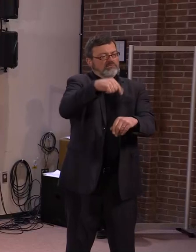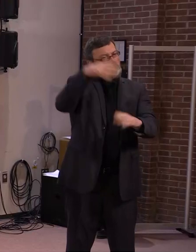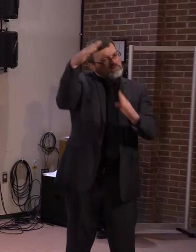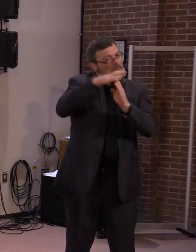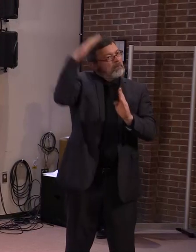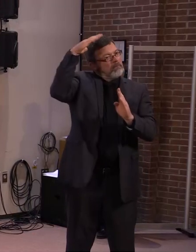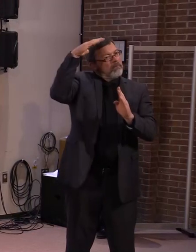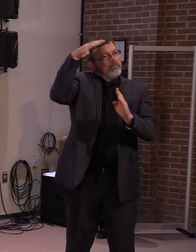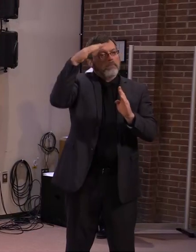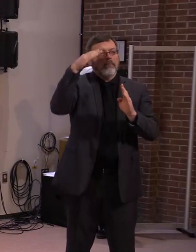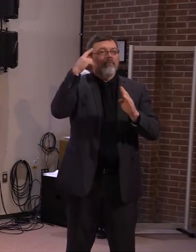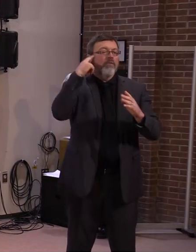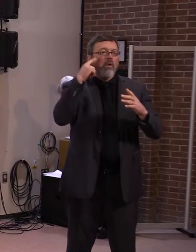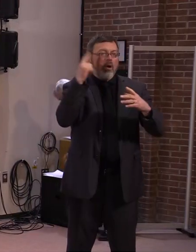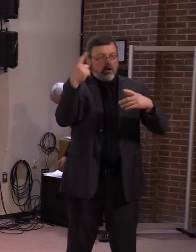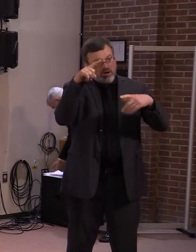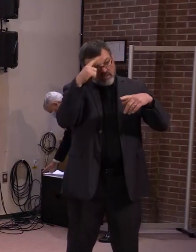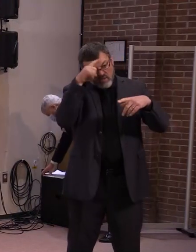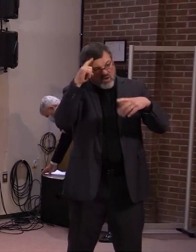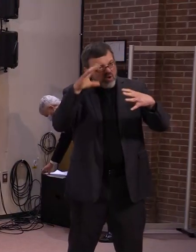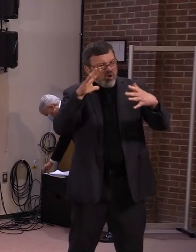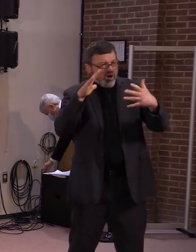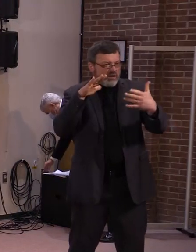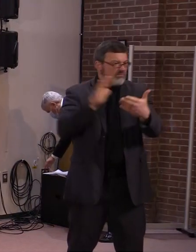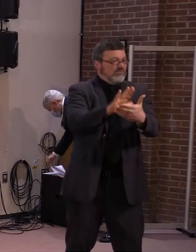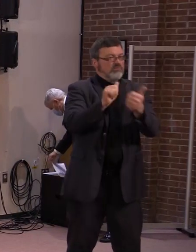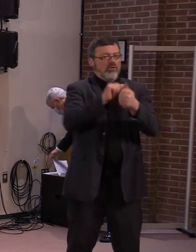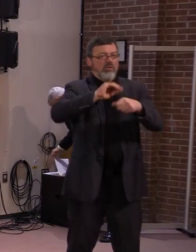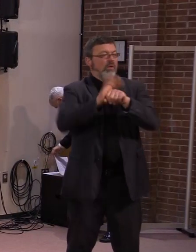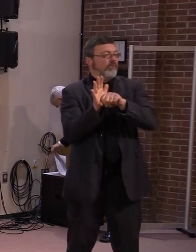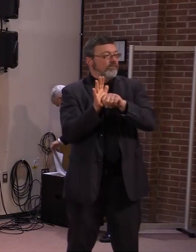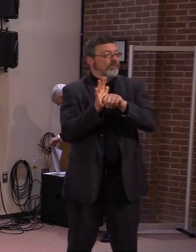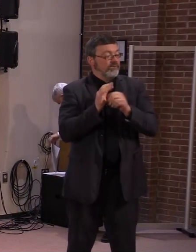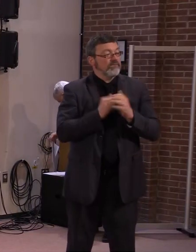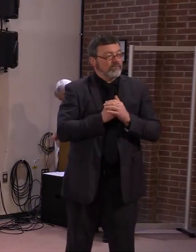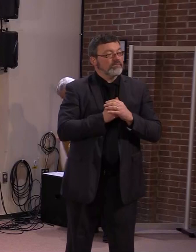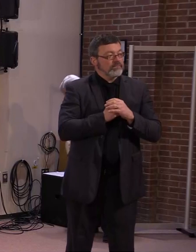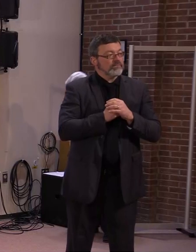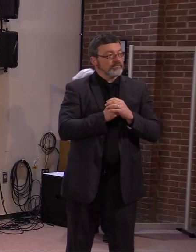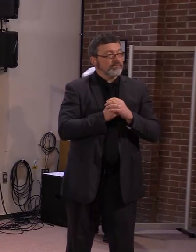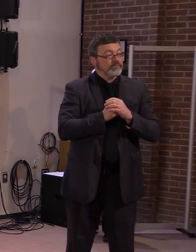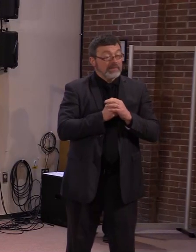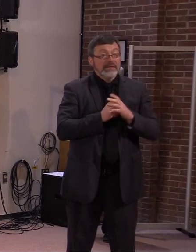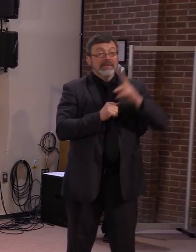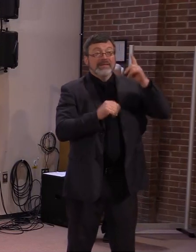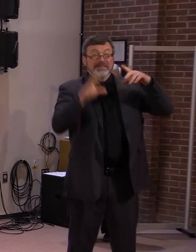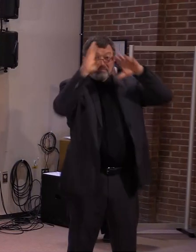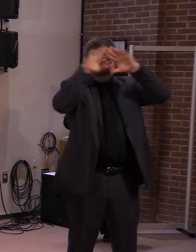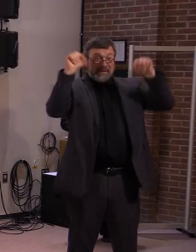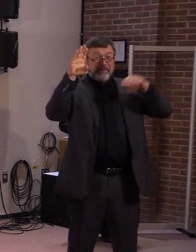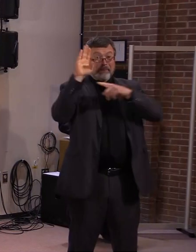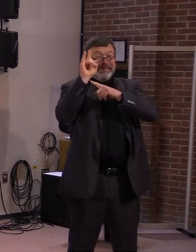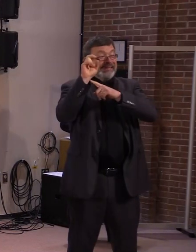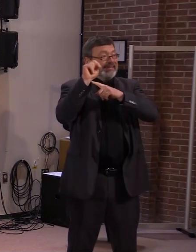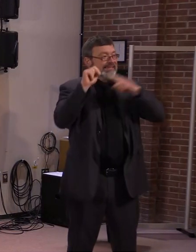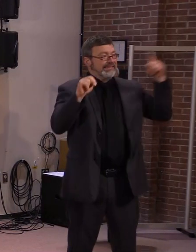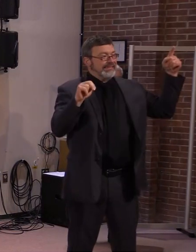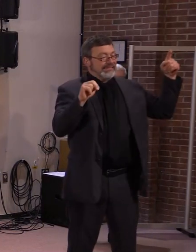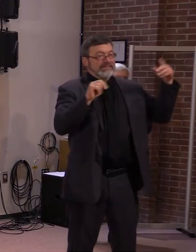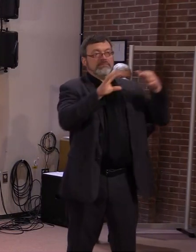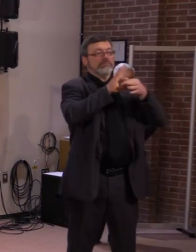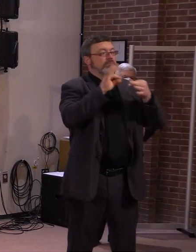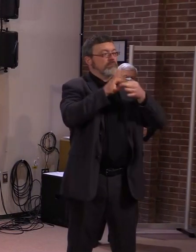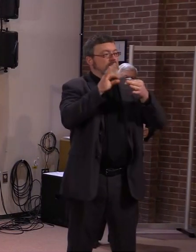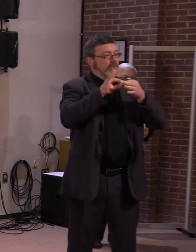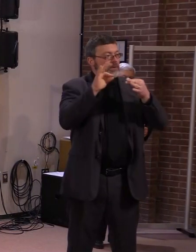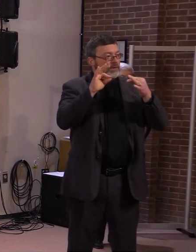It was reassuring to see President Biden last week lay out a national plan to address COVID over the next couple of